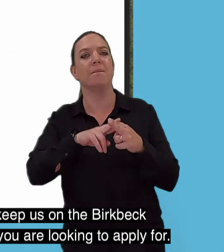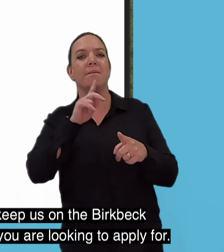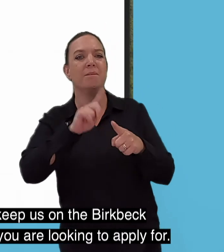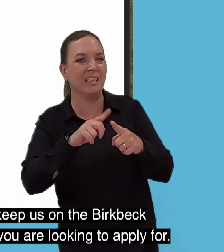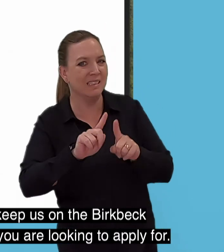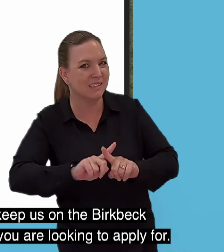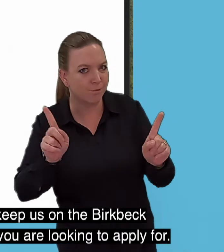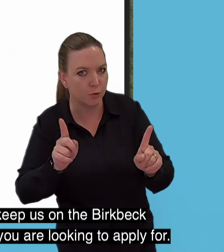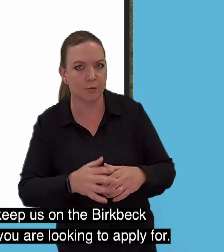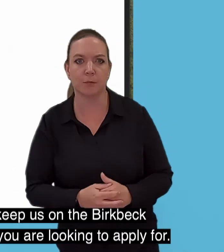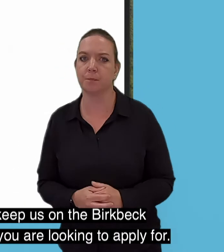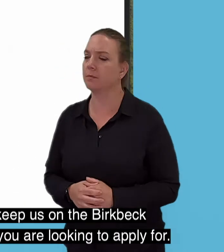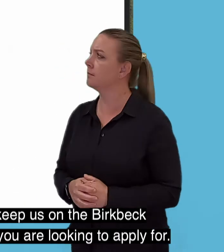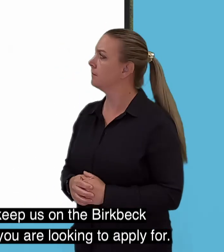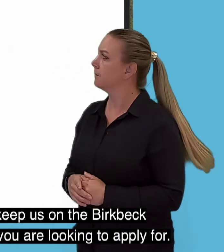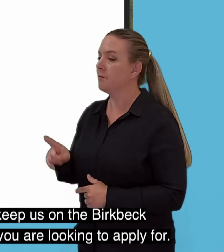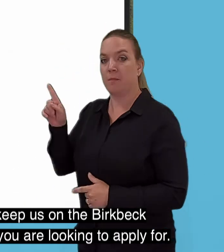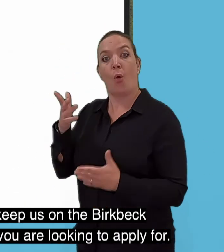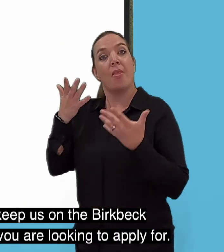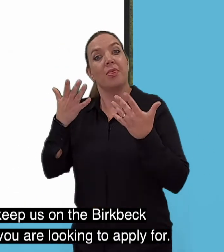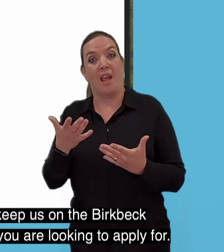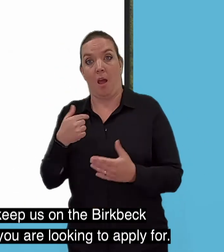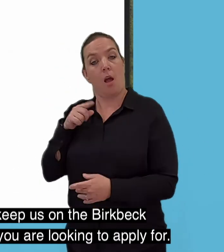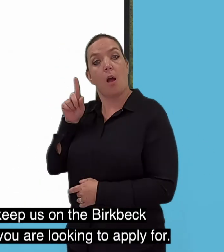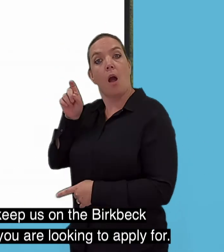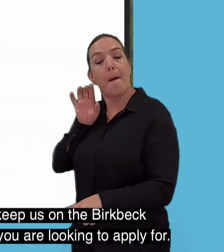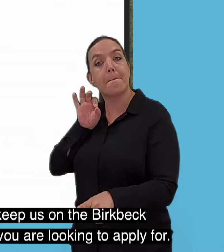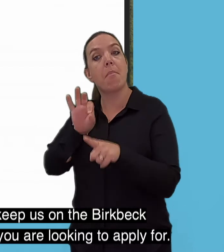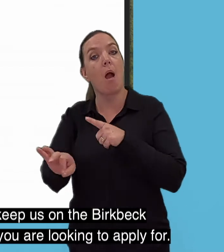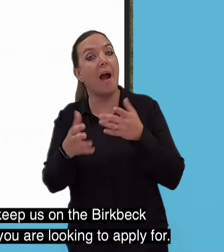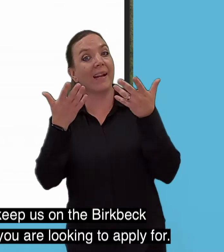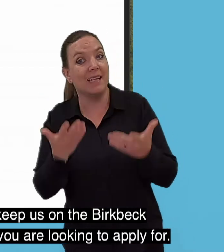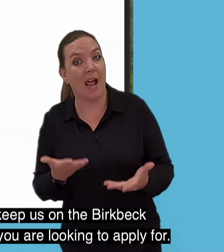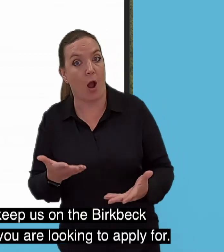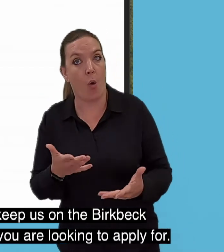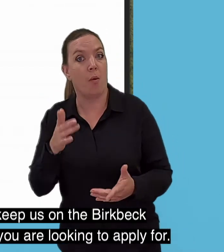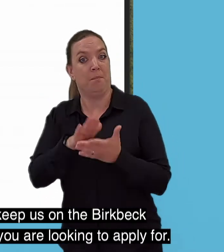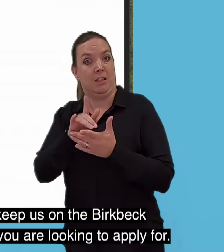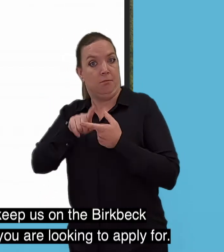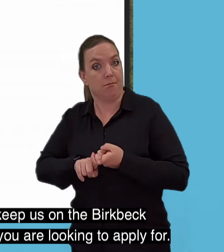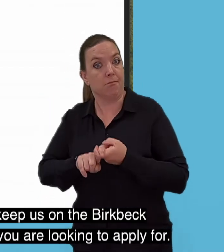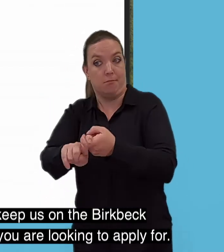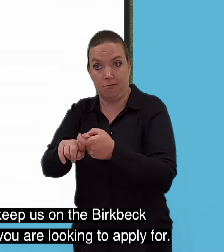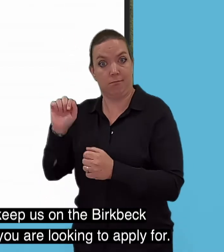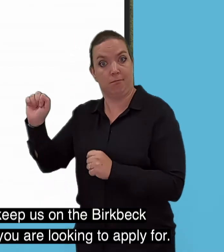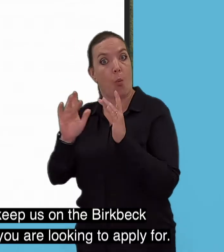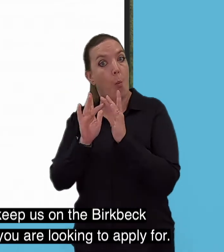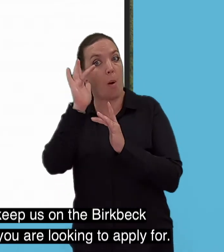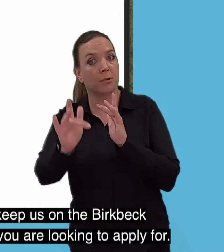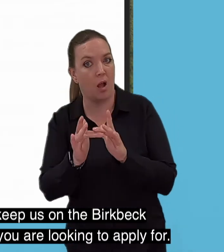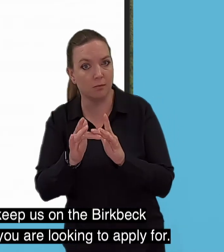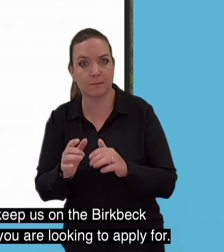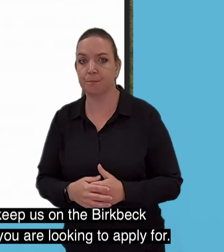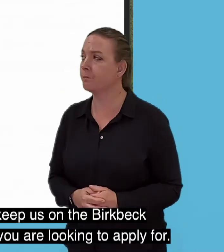and the fees. This time, when we select Apply Now, it will keep us on the Birkbeck